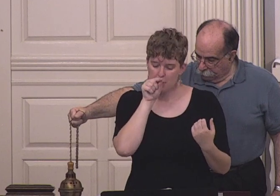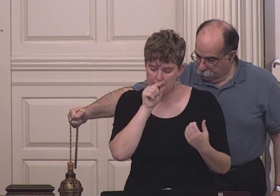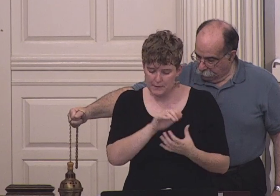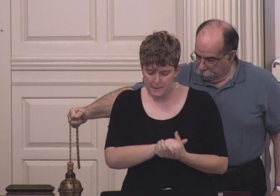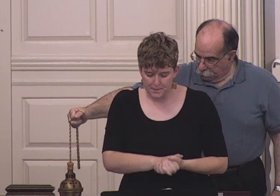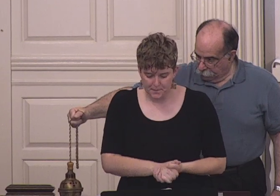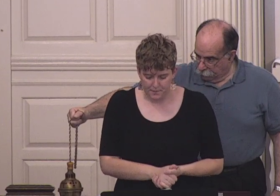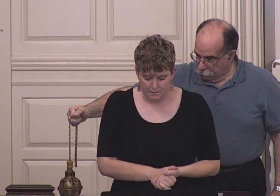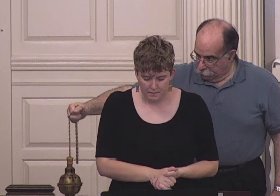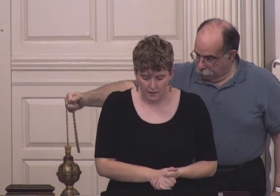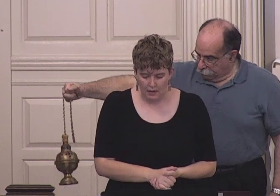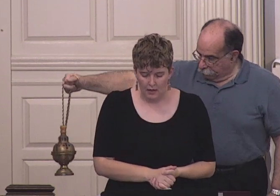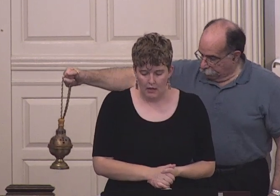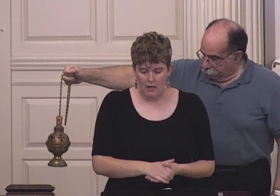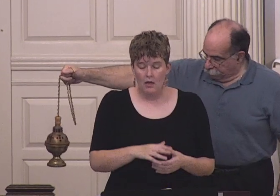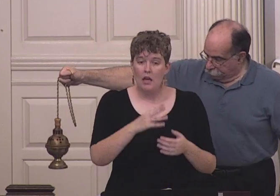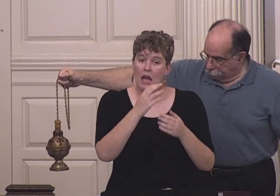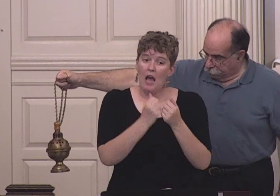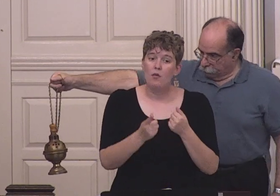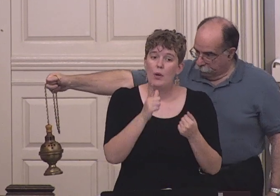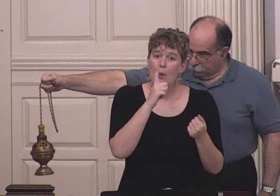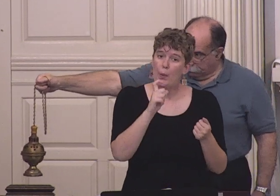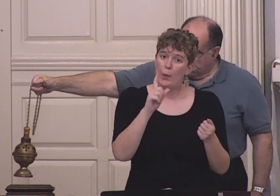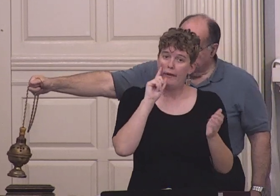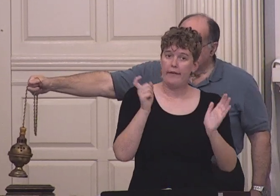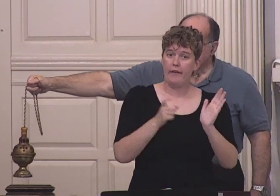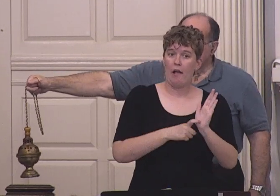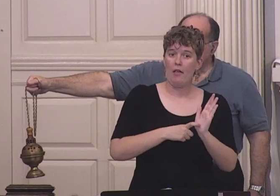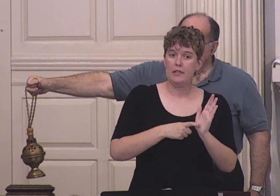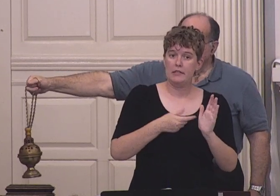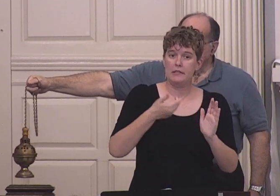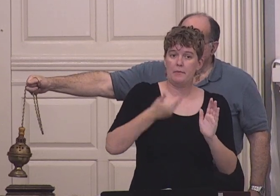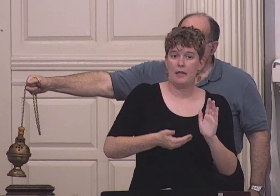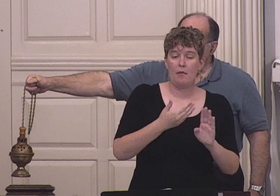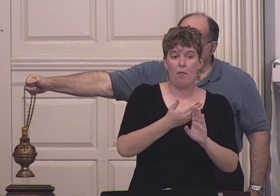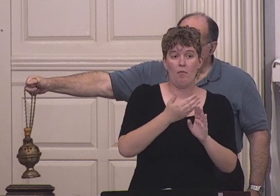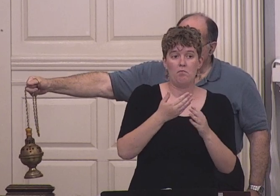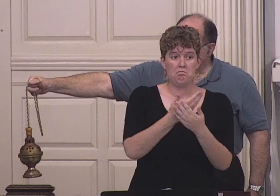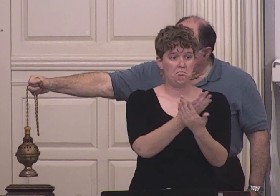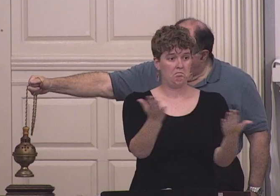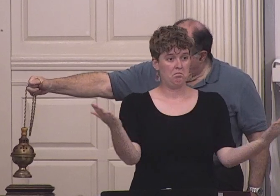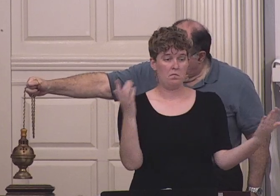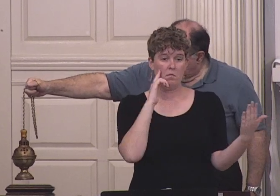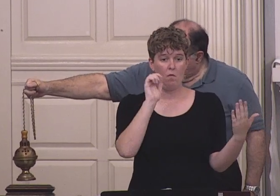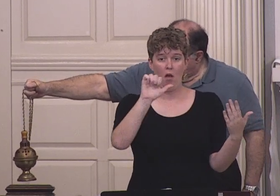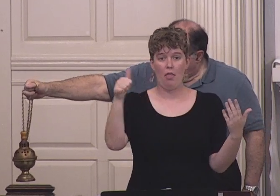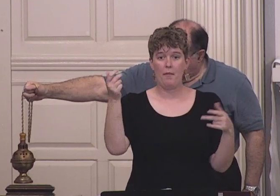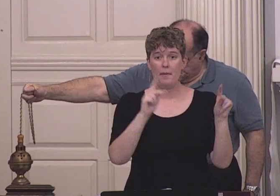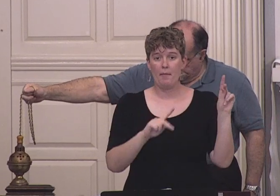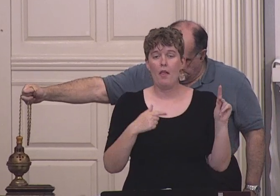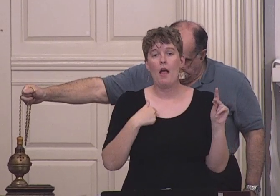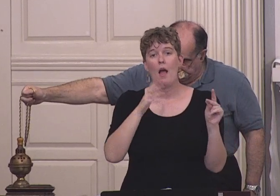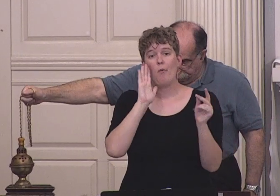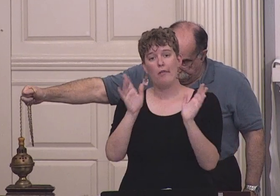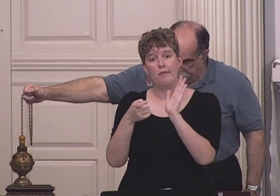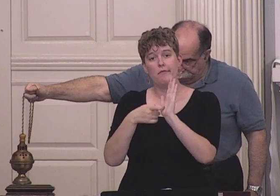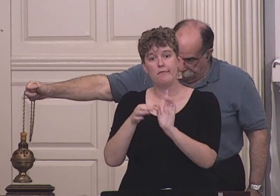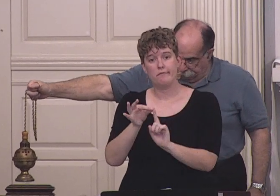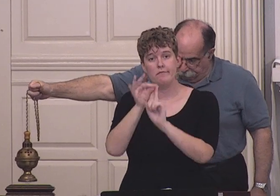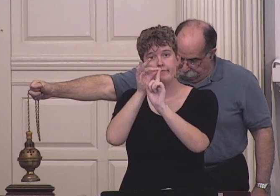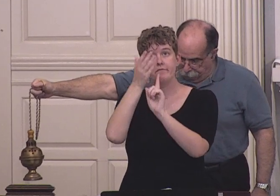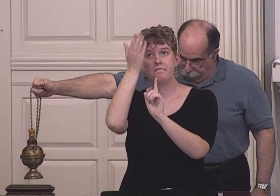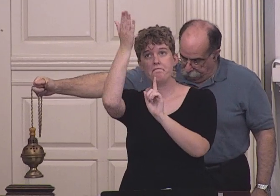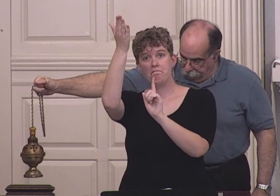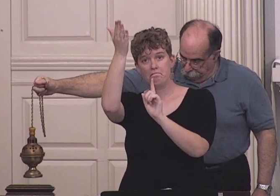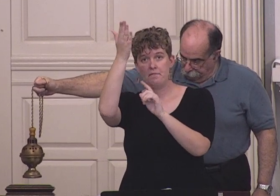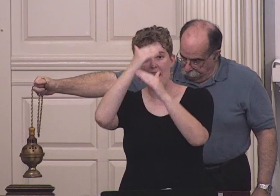Everyone who acknowledges me before others, I will acknowledge before my heavenly Father. But